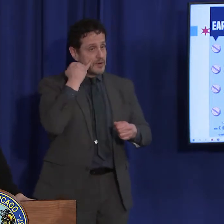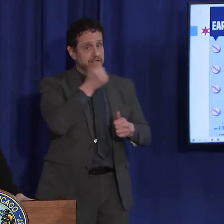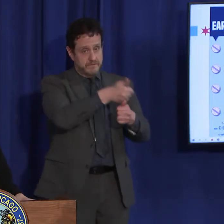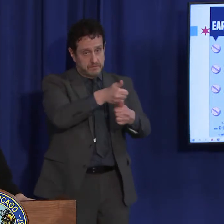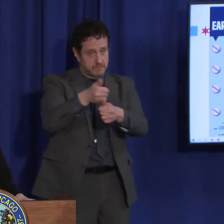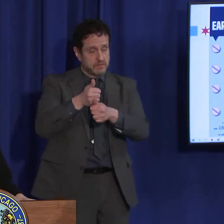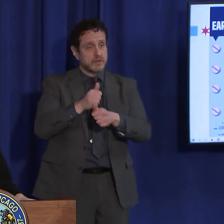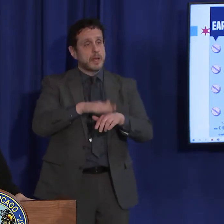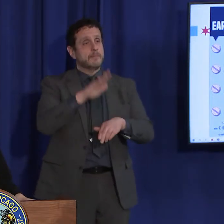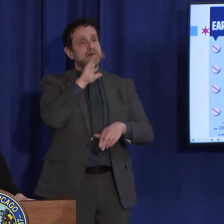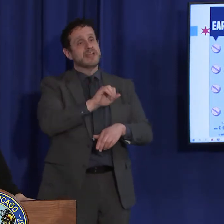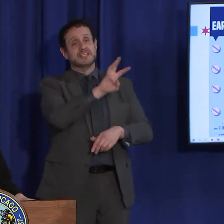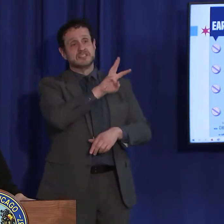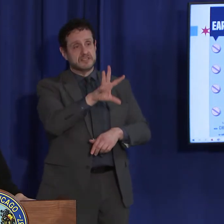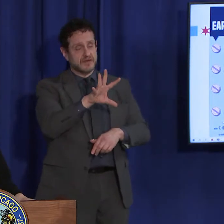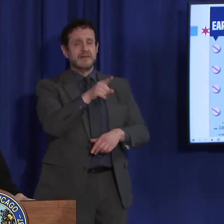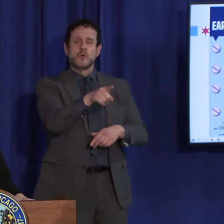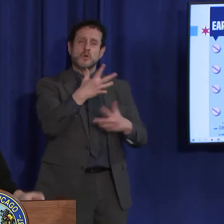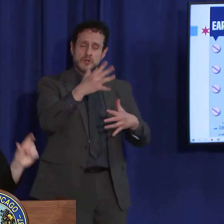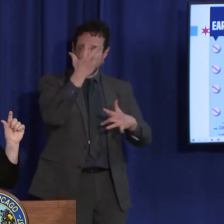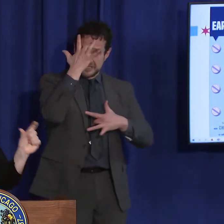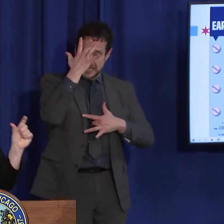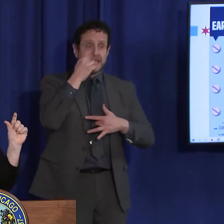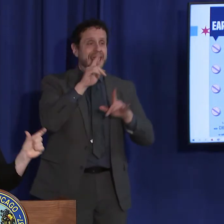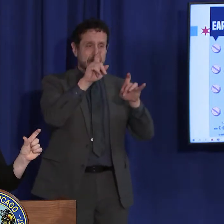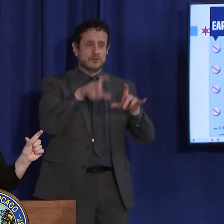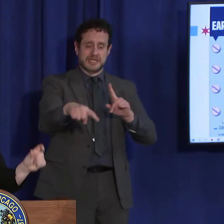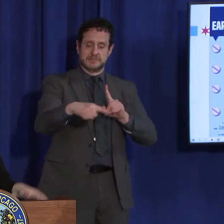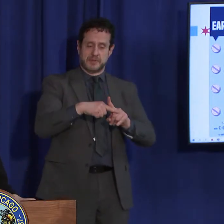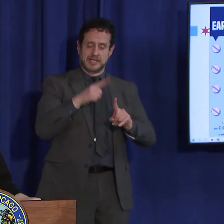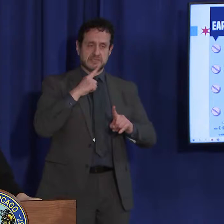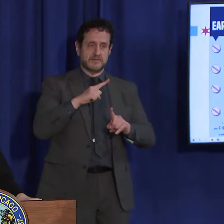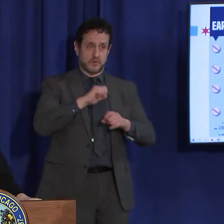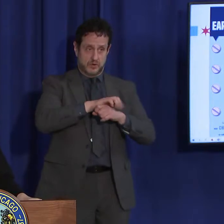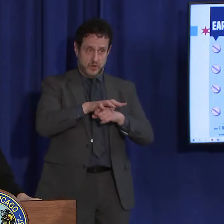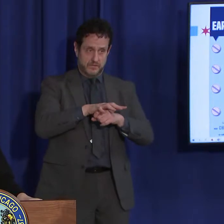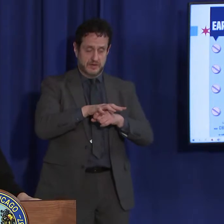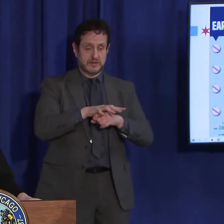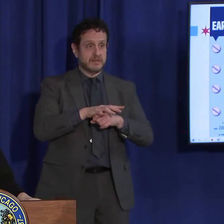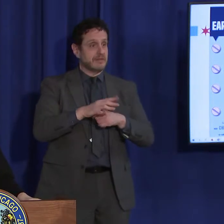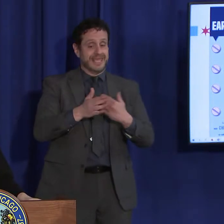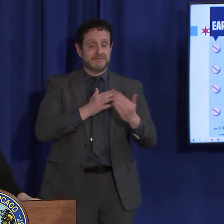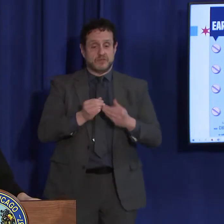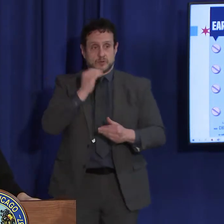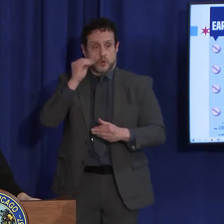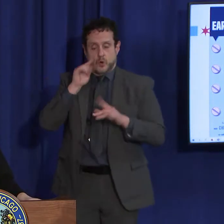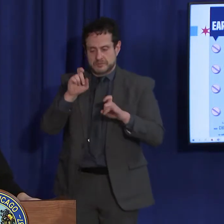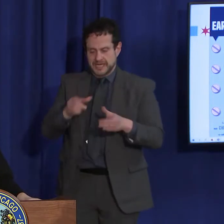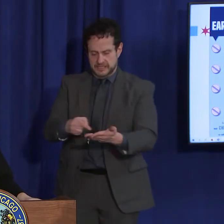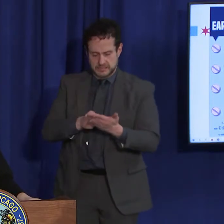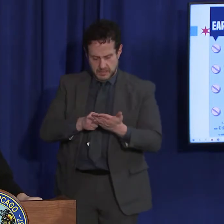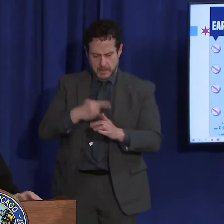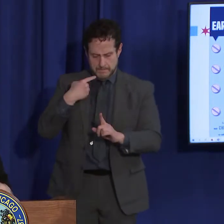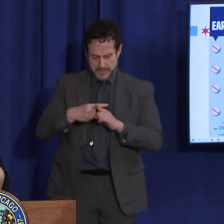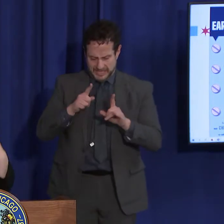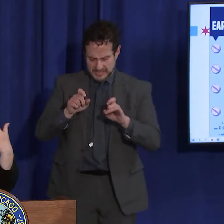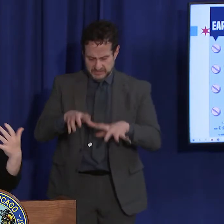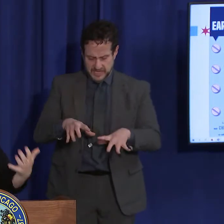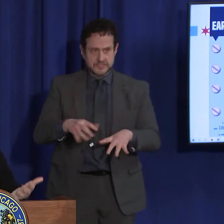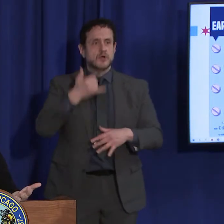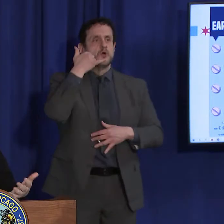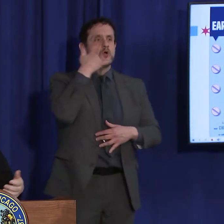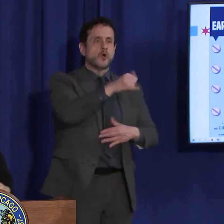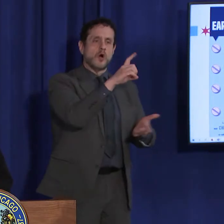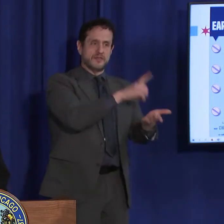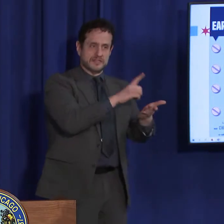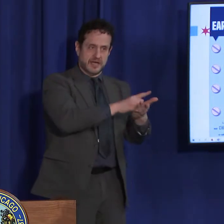have an underlying condition and you test positive for COVID, even on a home test, please give your healthcare provider a call right away. There